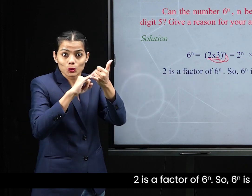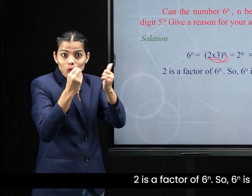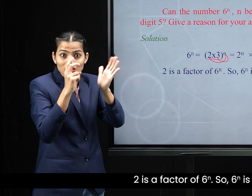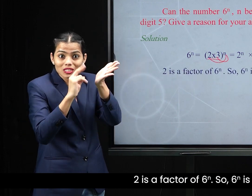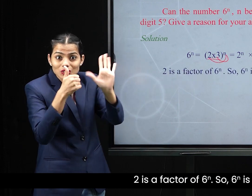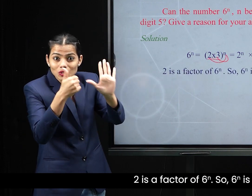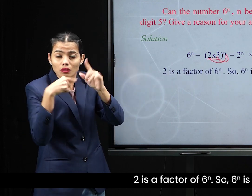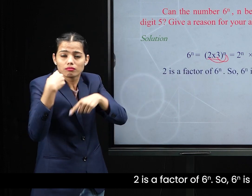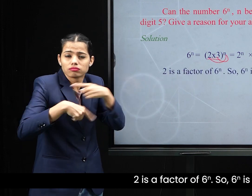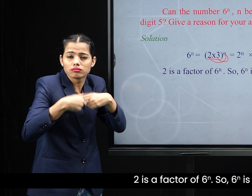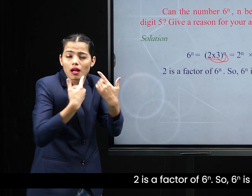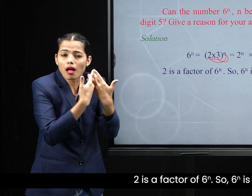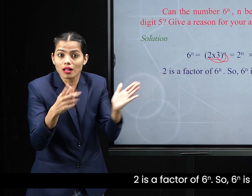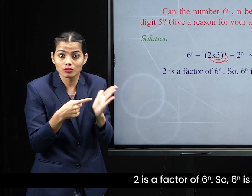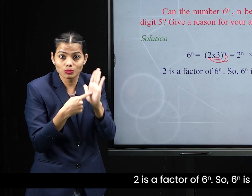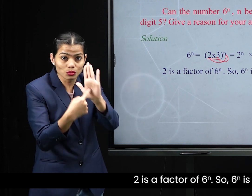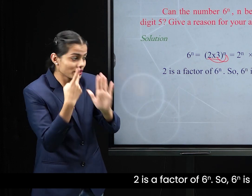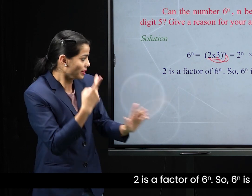So, 6 power n is always even.